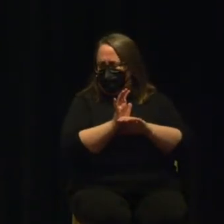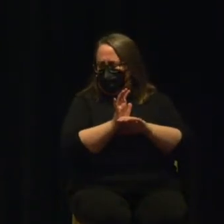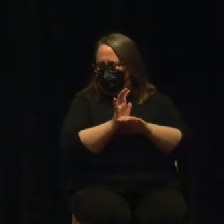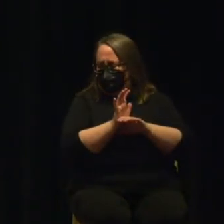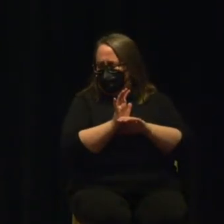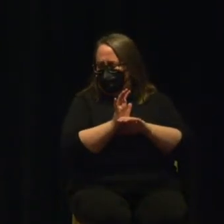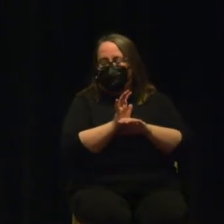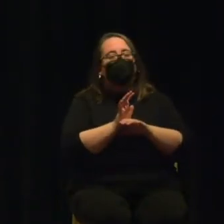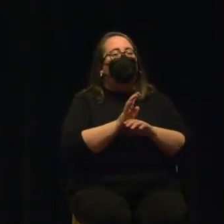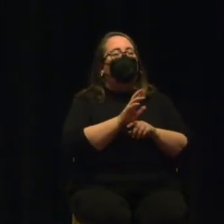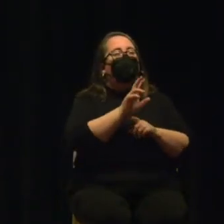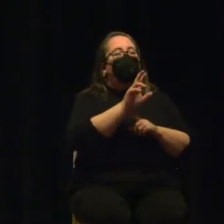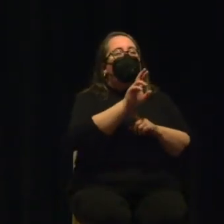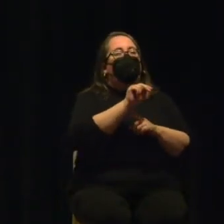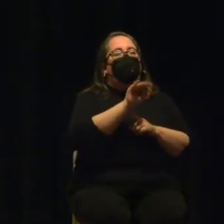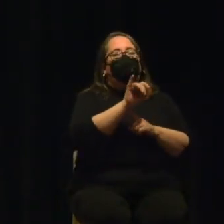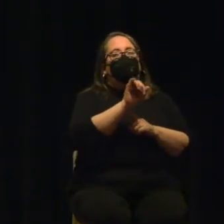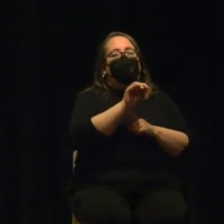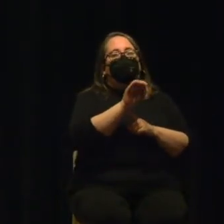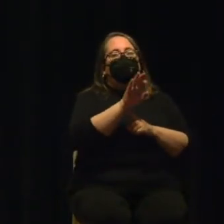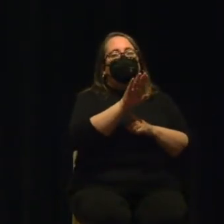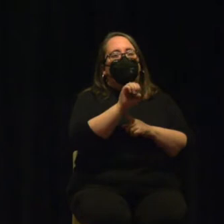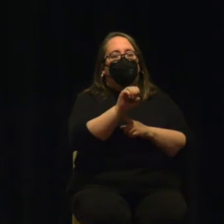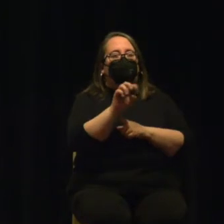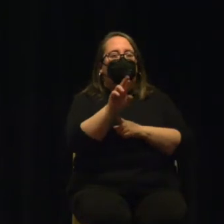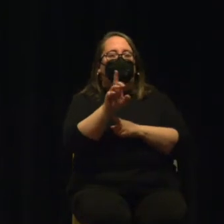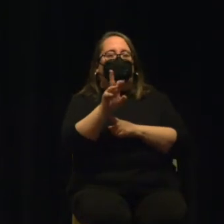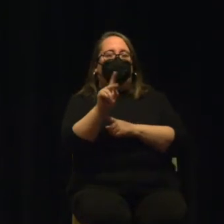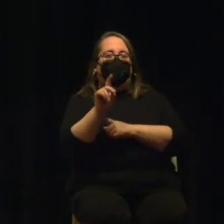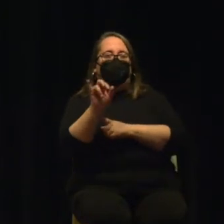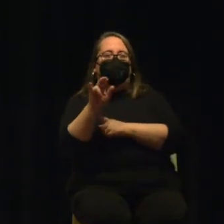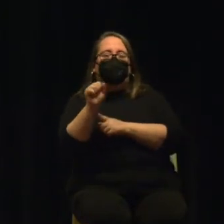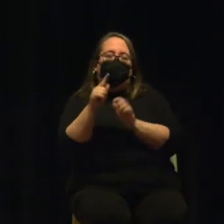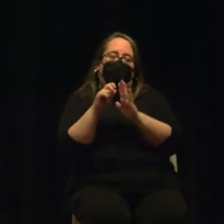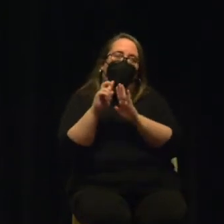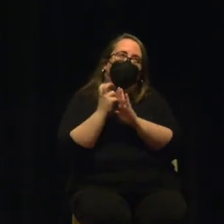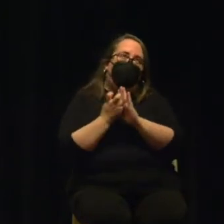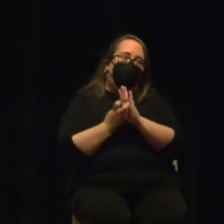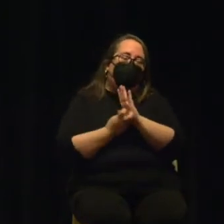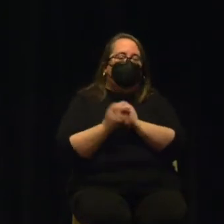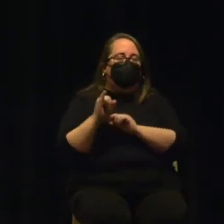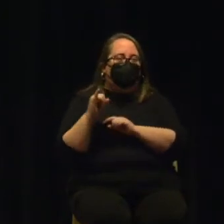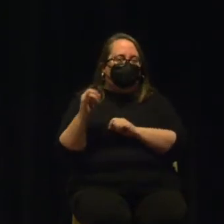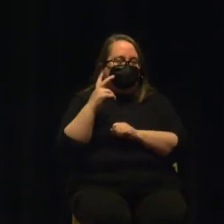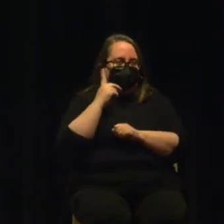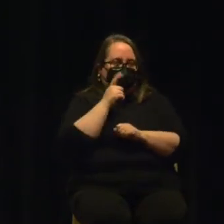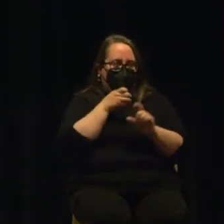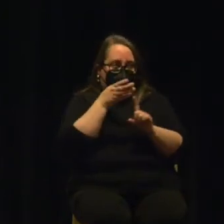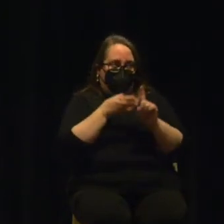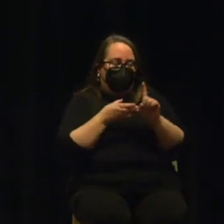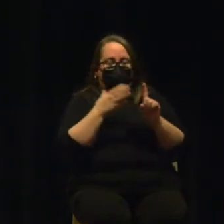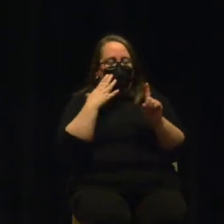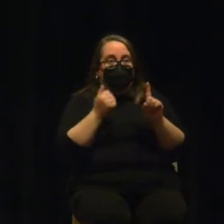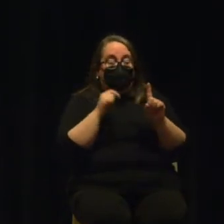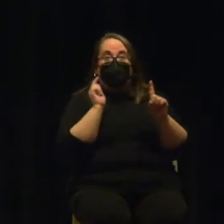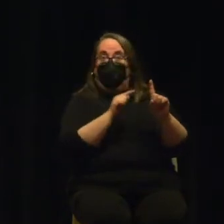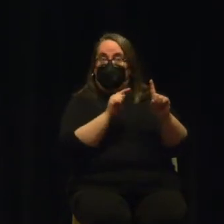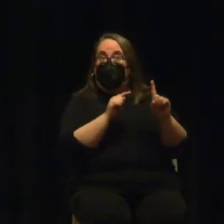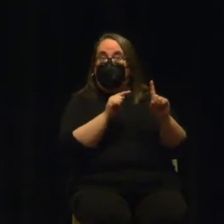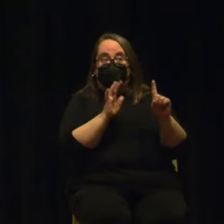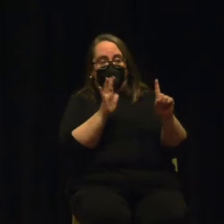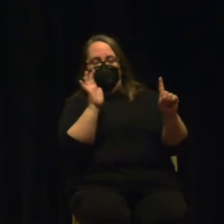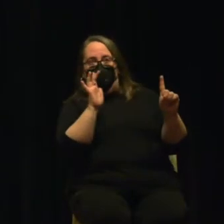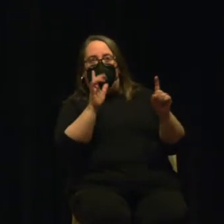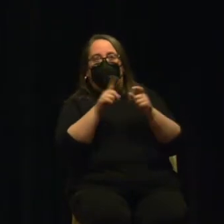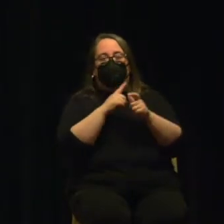Blackness. Unforgivable Blackness, which is the PBS documentary on Jack Johnson. Basically, you should just delve into who Jack Johnson was, because it's him, right? And then